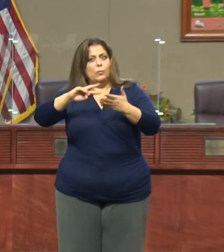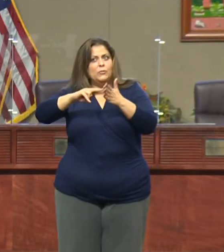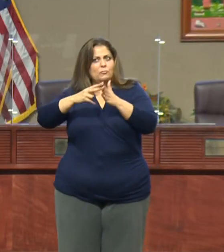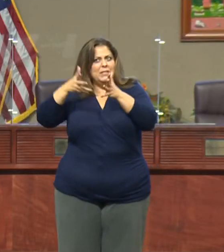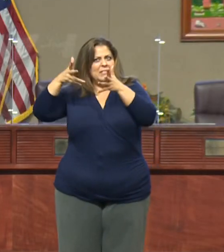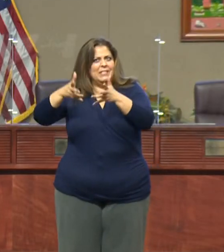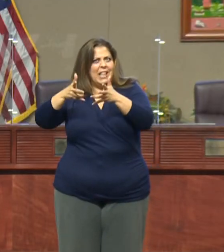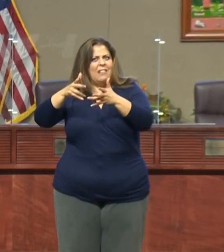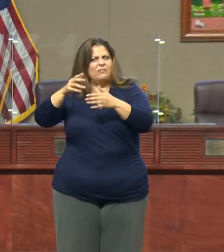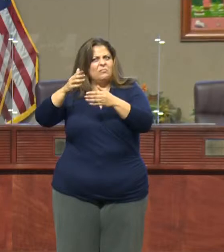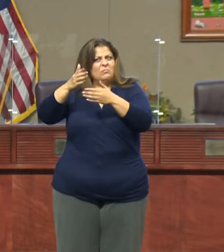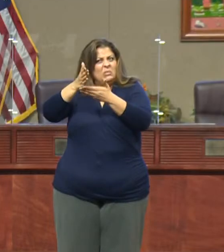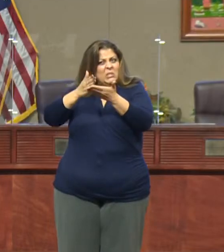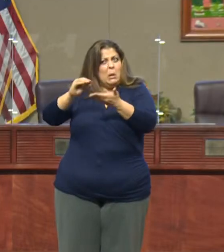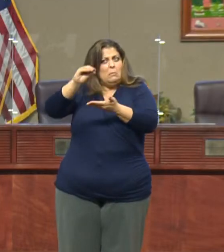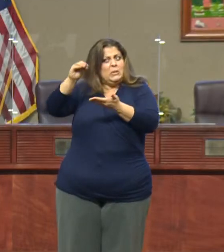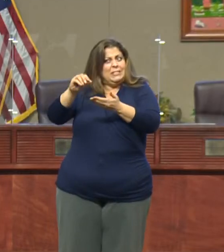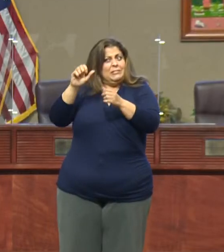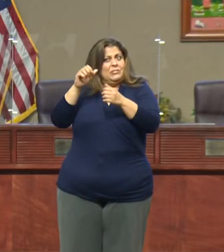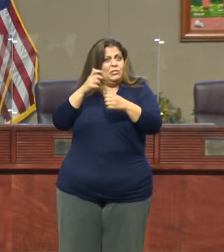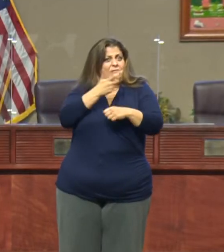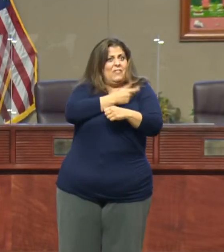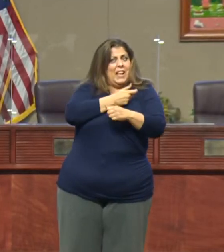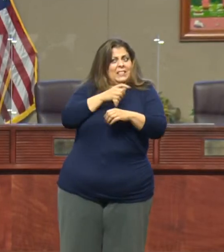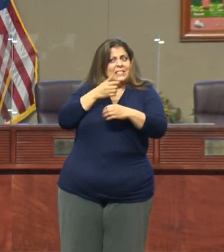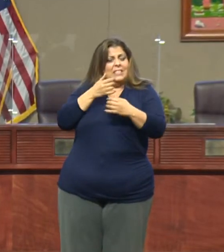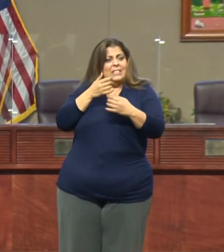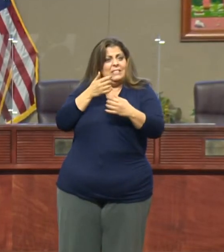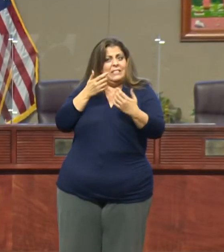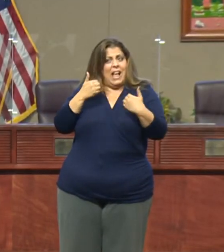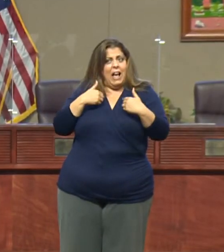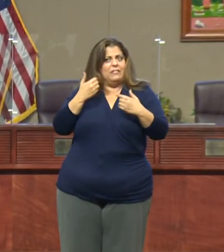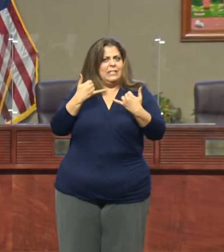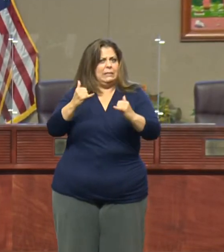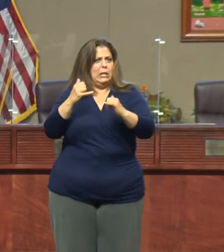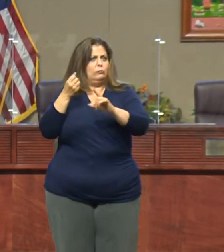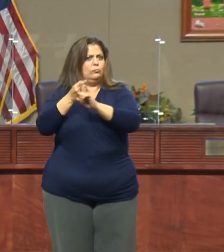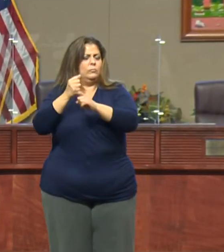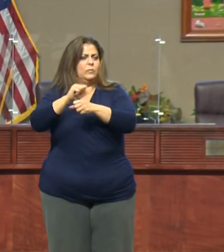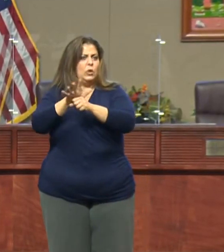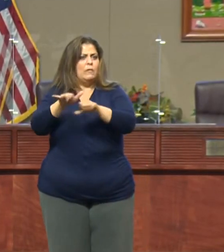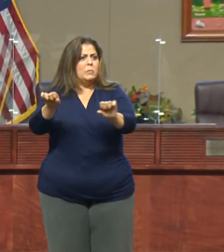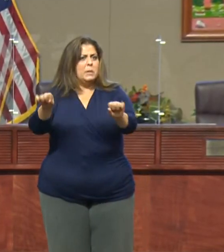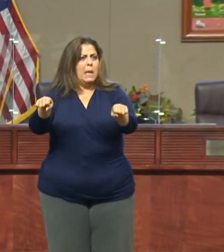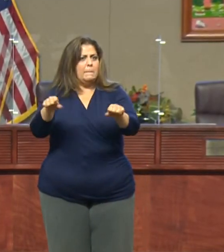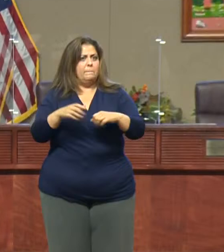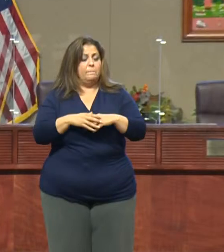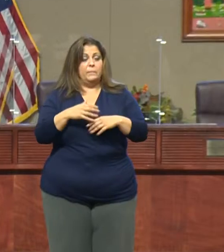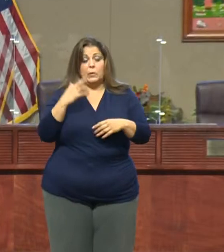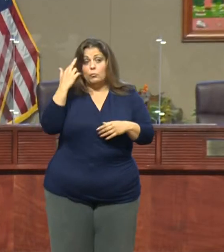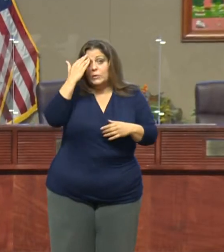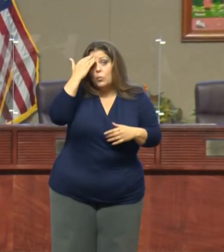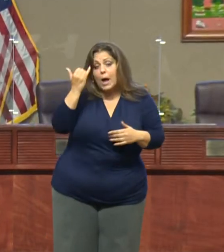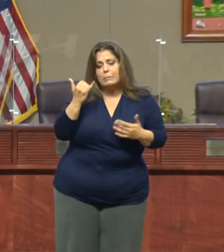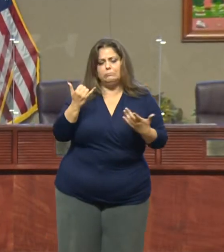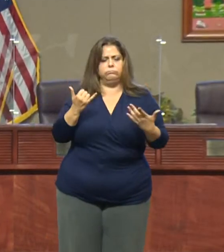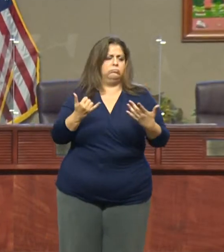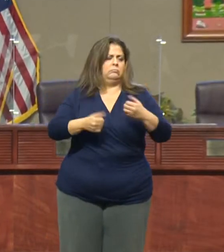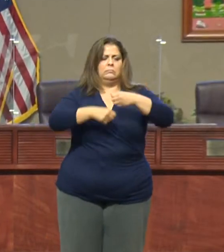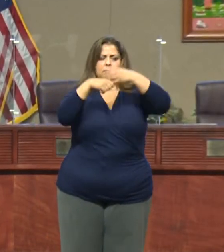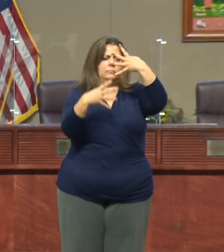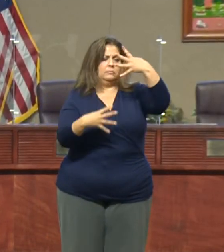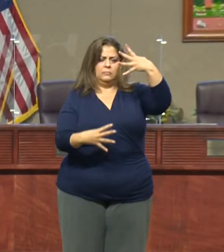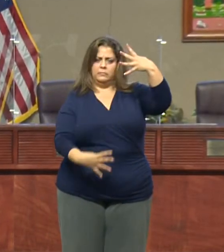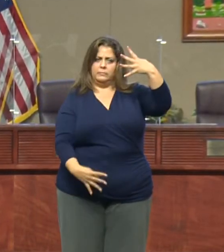could get infection after being vaccinated. And the reasons could be many reasons. It